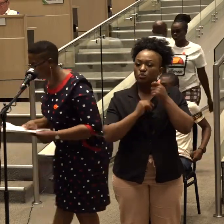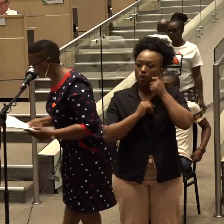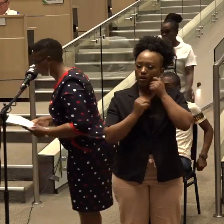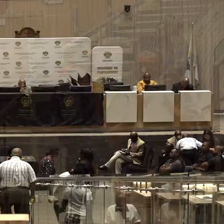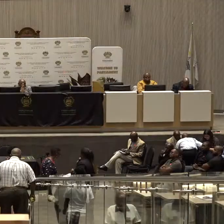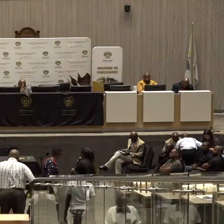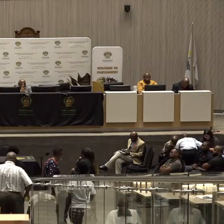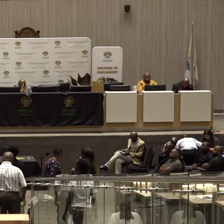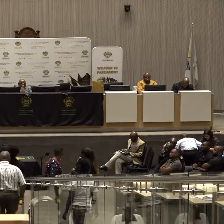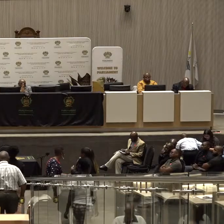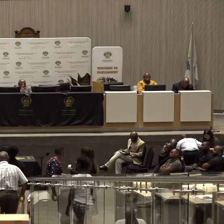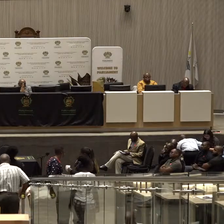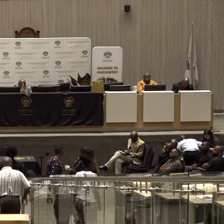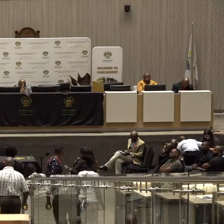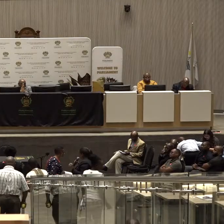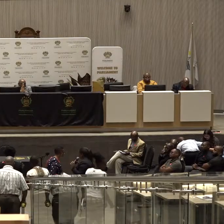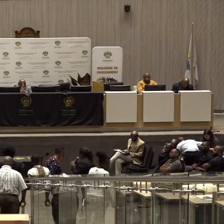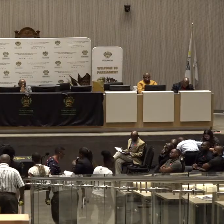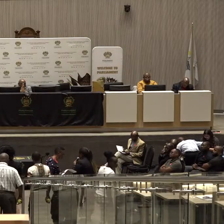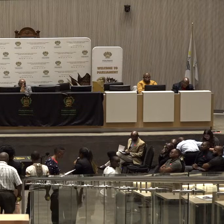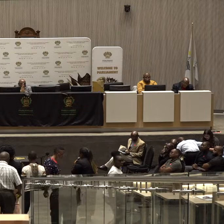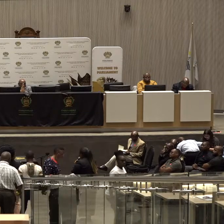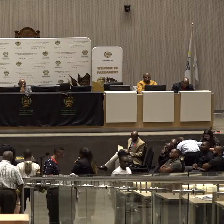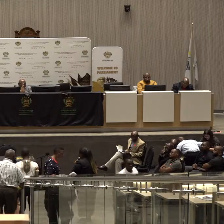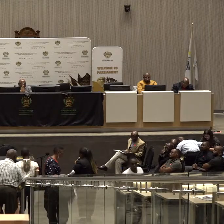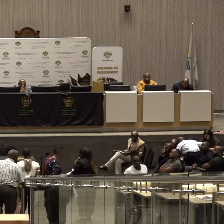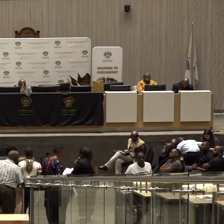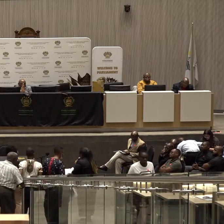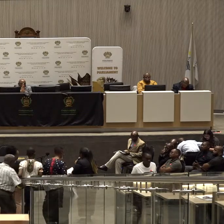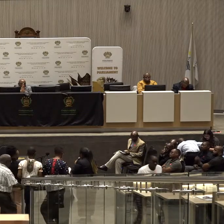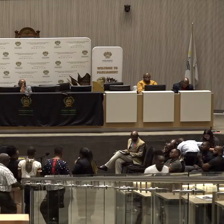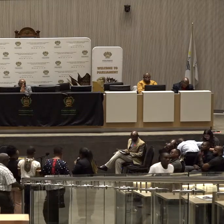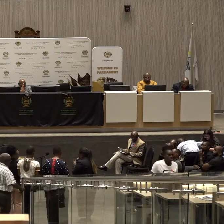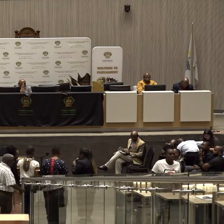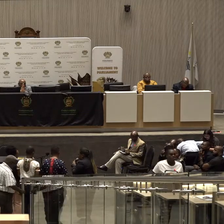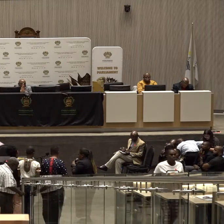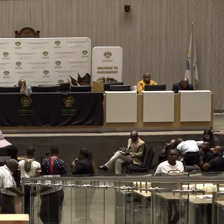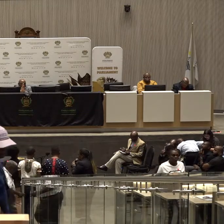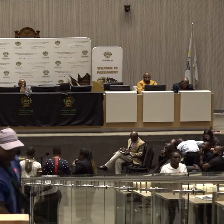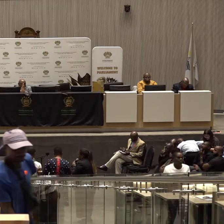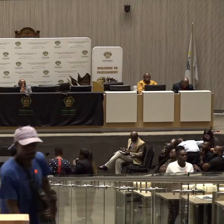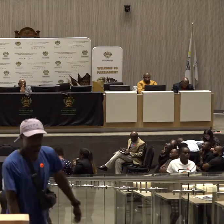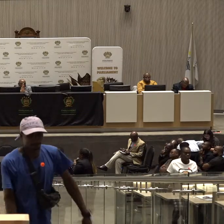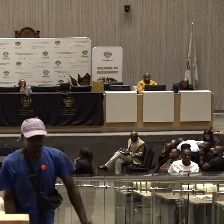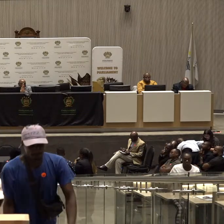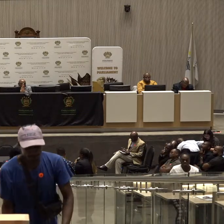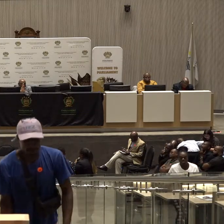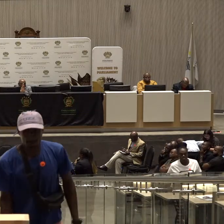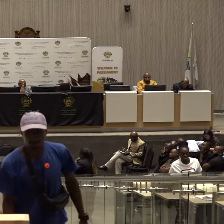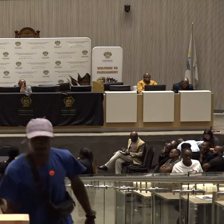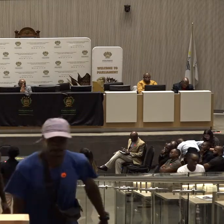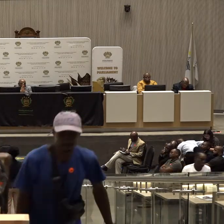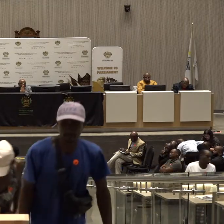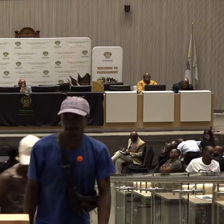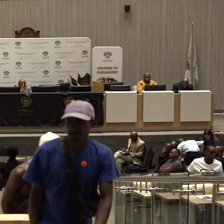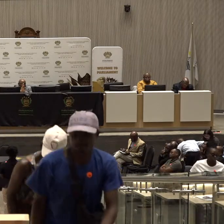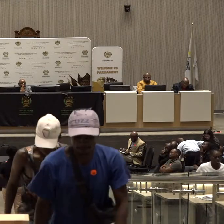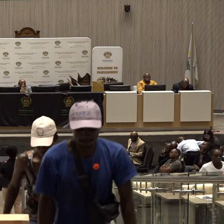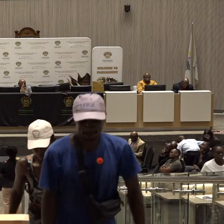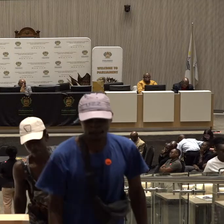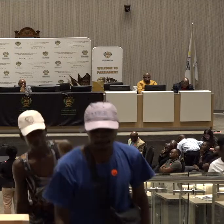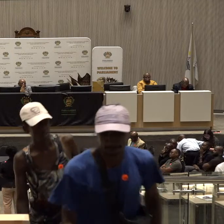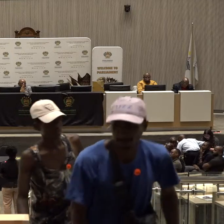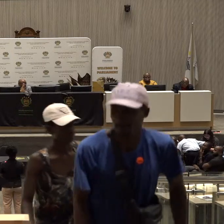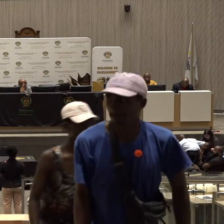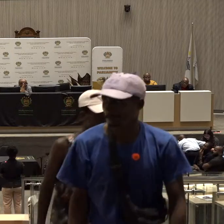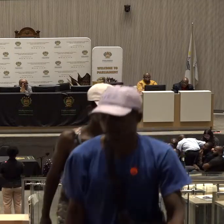you um I am begging you I am really begging you to that as a year you consider the elderly